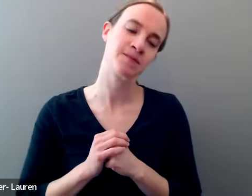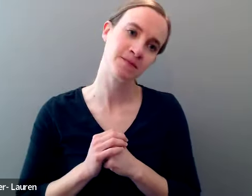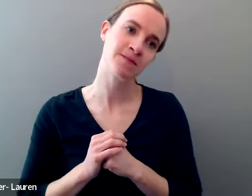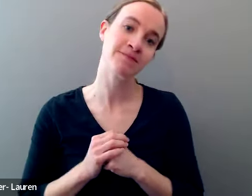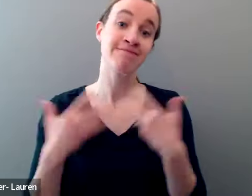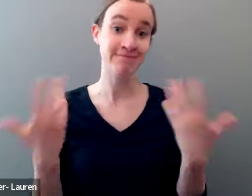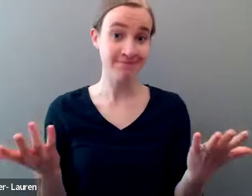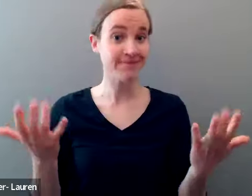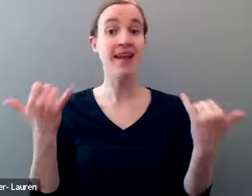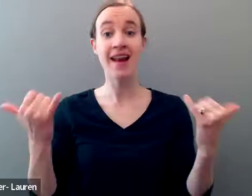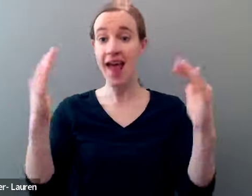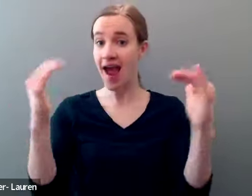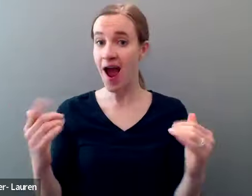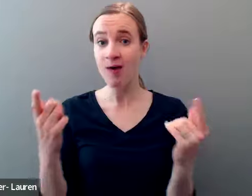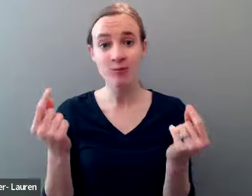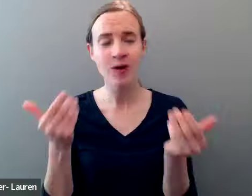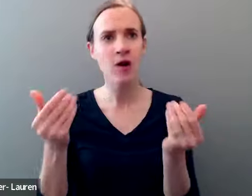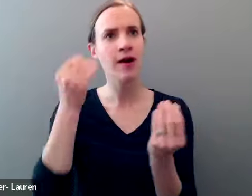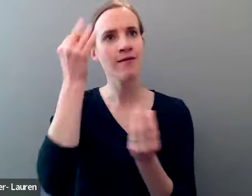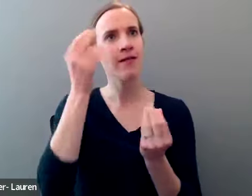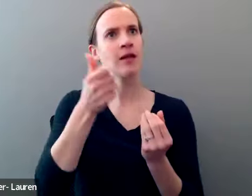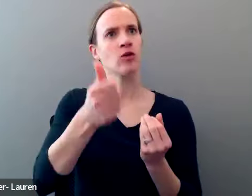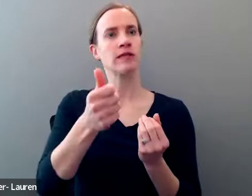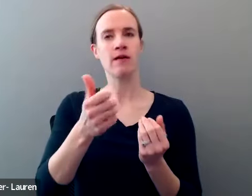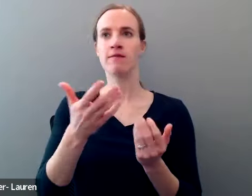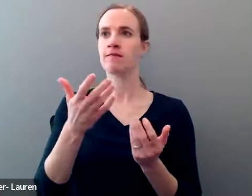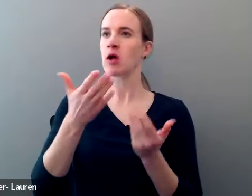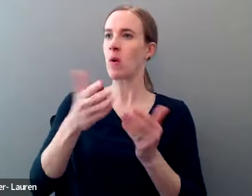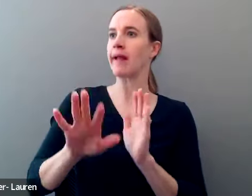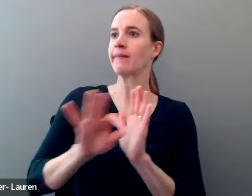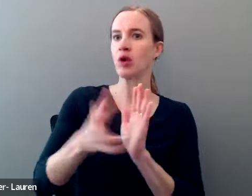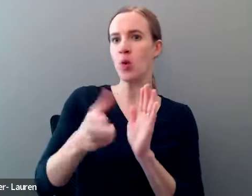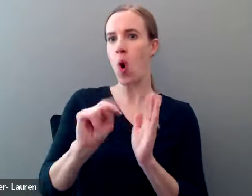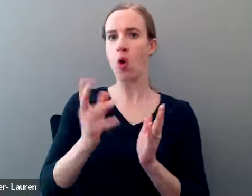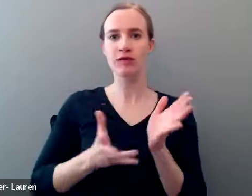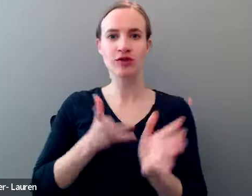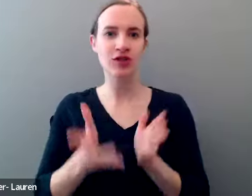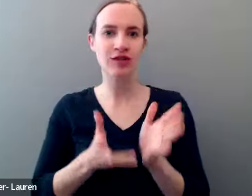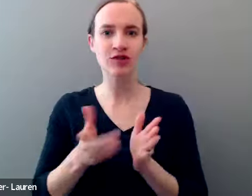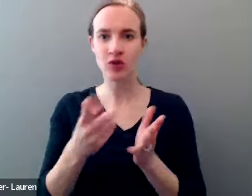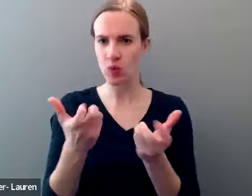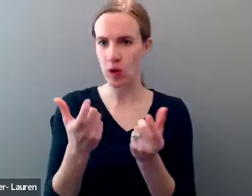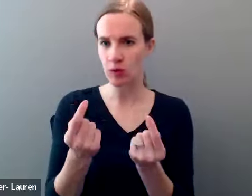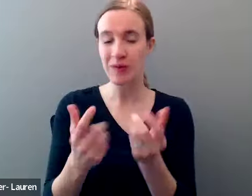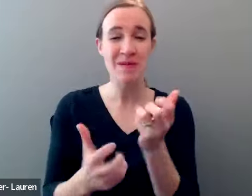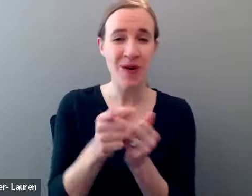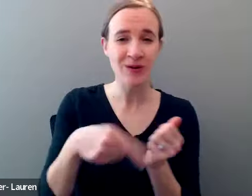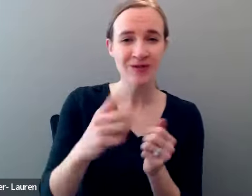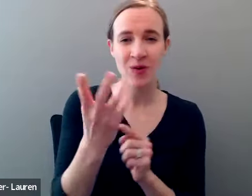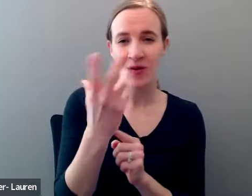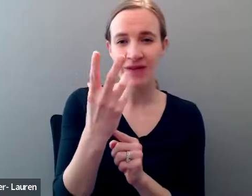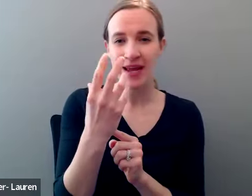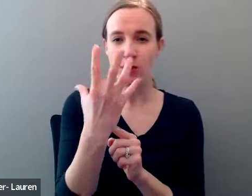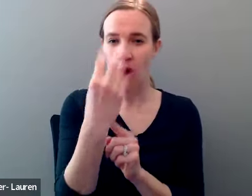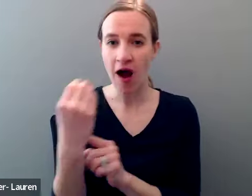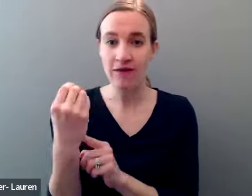And so now I invite you guys to think about a gesture that you want to do. And it looks like most everybody's videos are off. And so, oh,